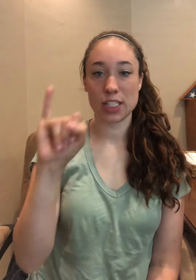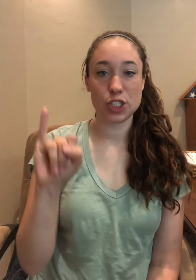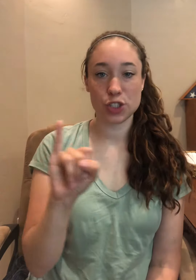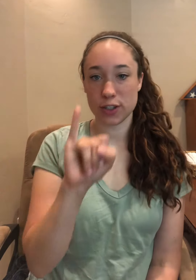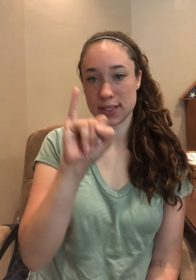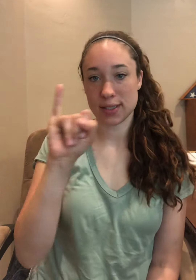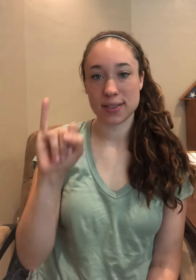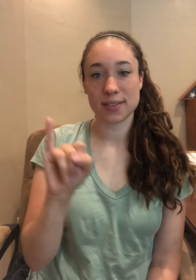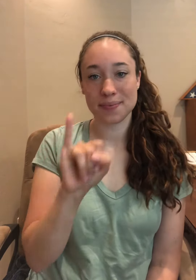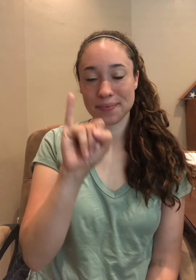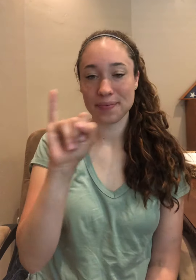Enxame.